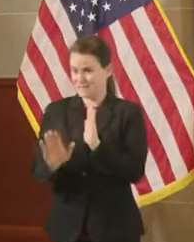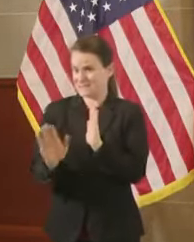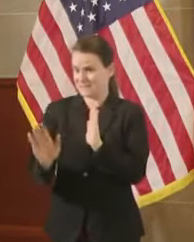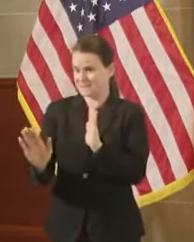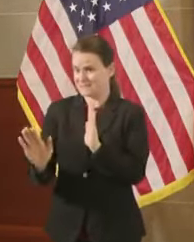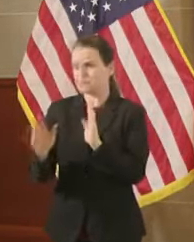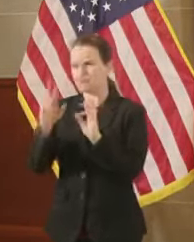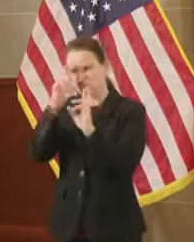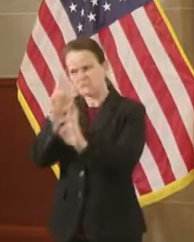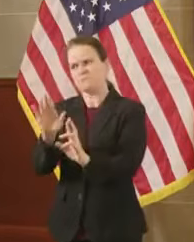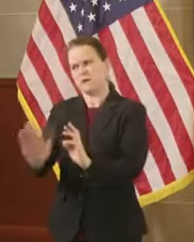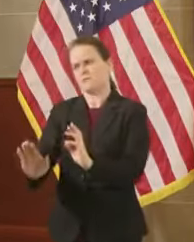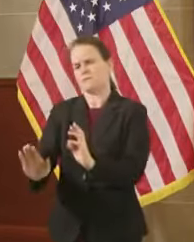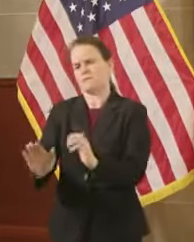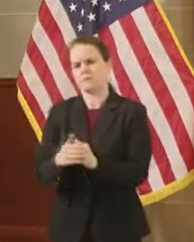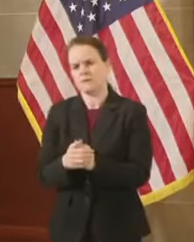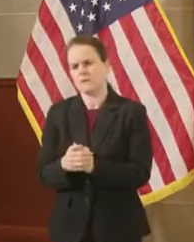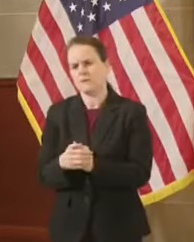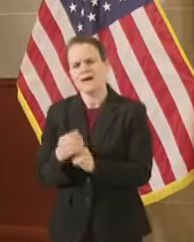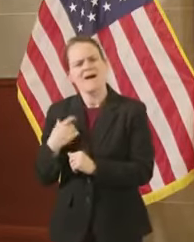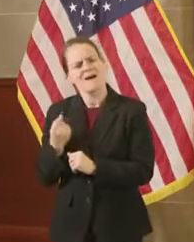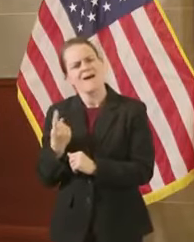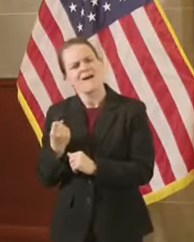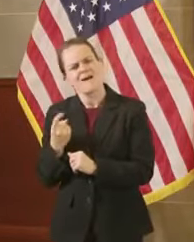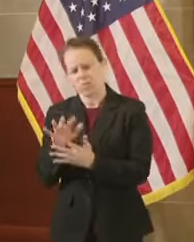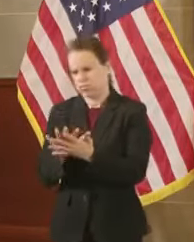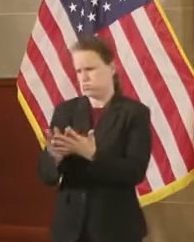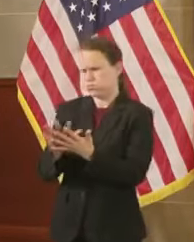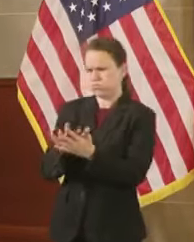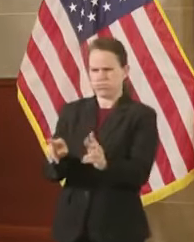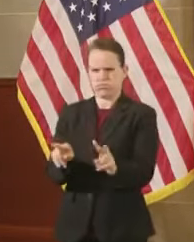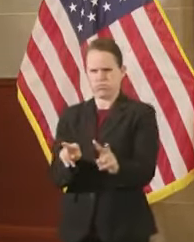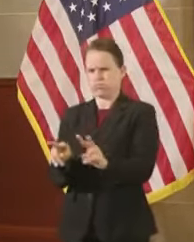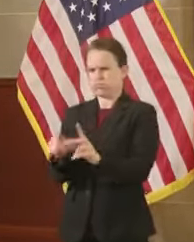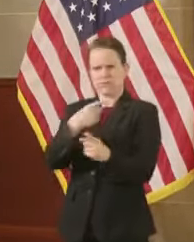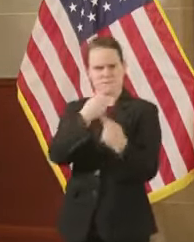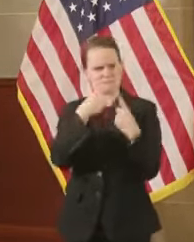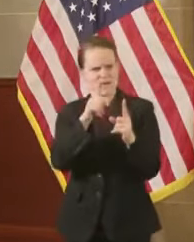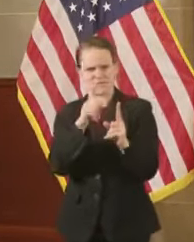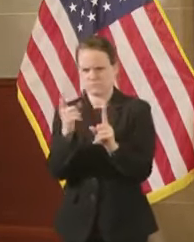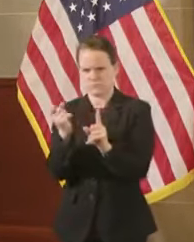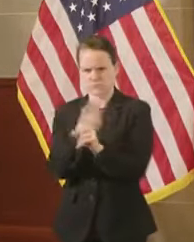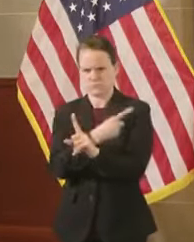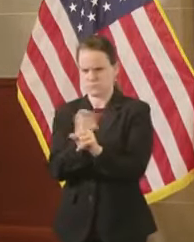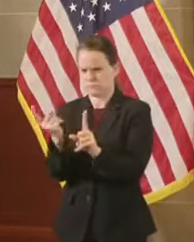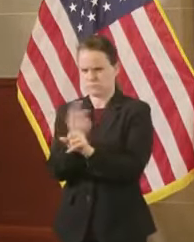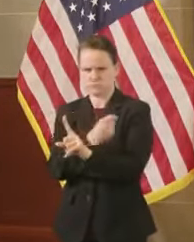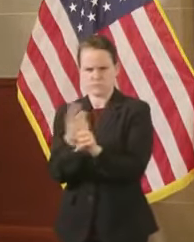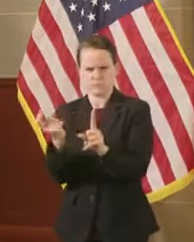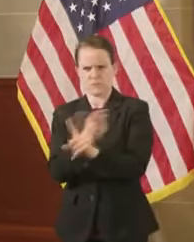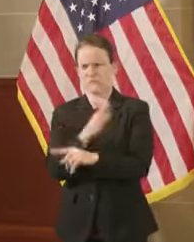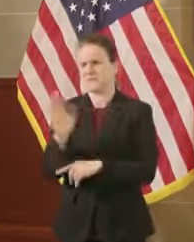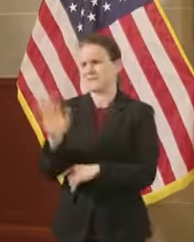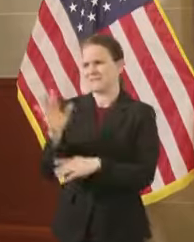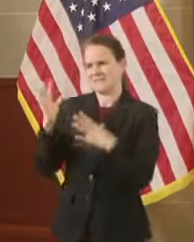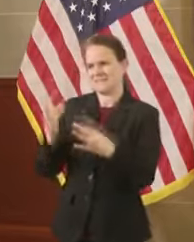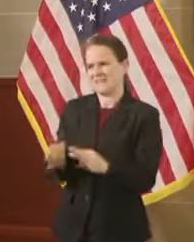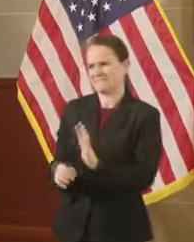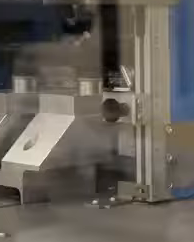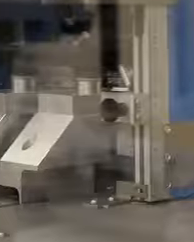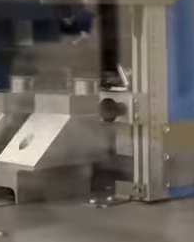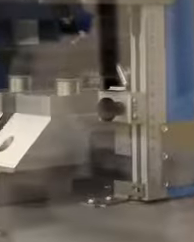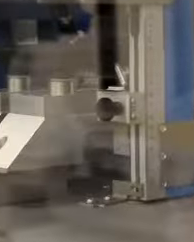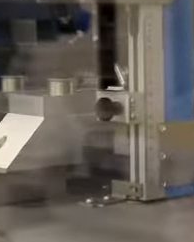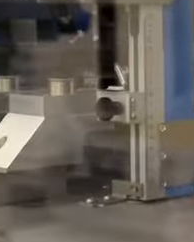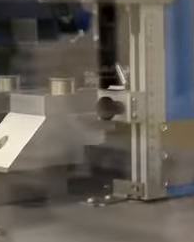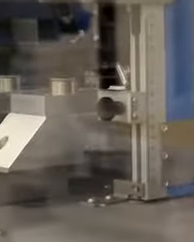it creates a little bit of a confusion. But be what it may, they decided not to do that for the first time. That's the first time that's happened on Wednesday. Starting